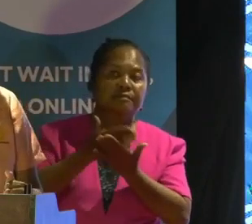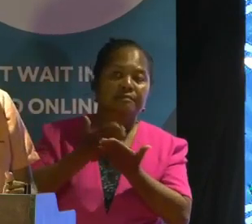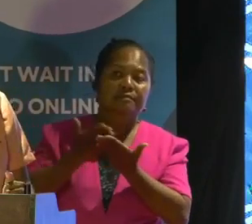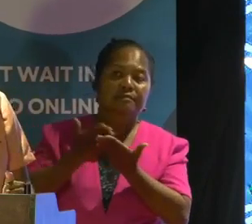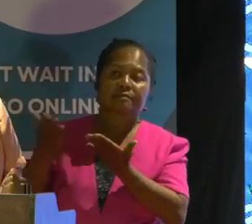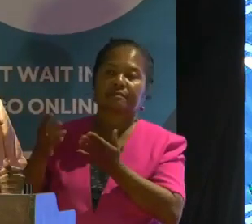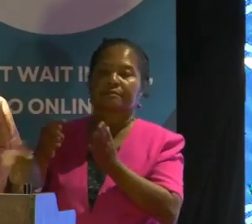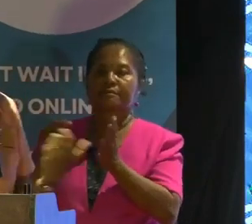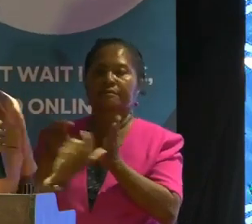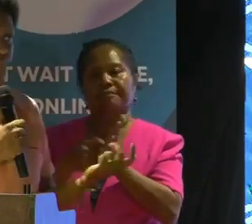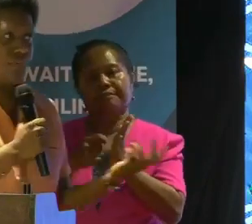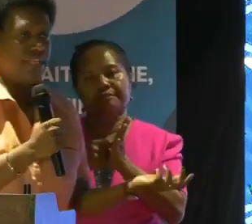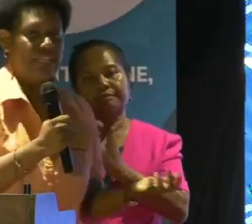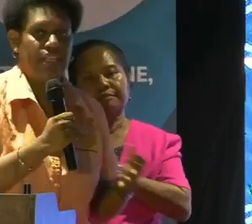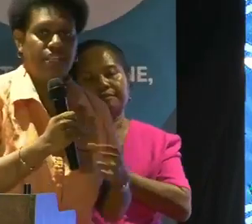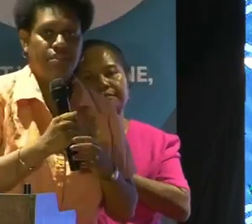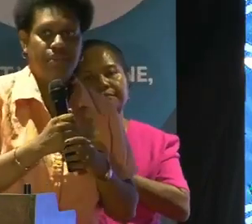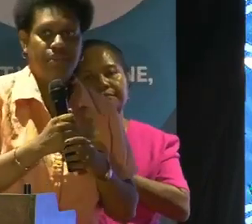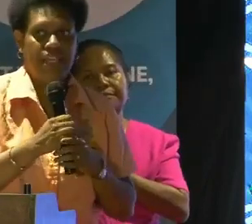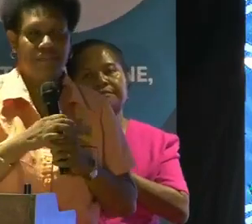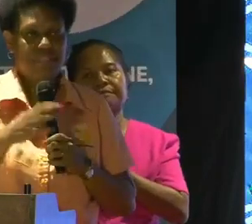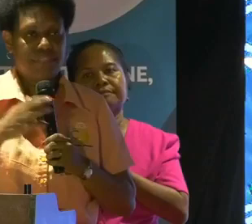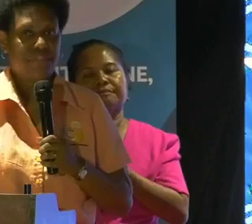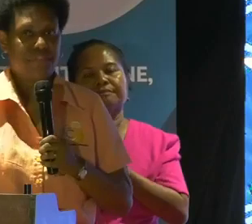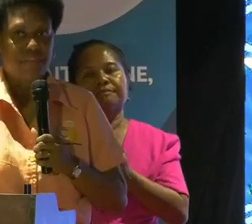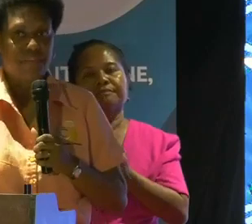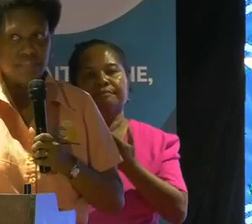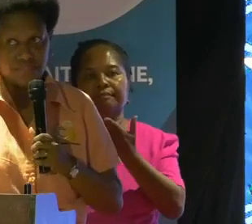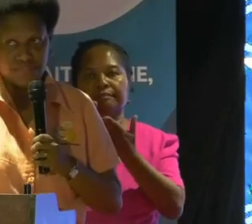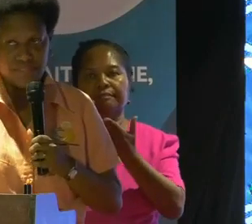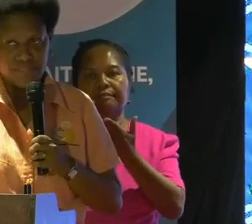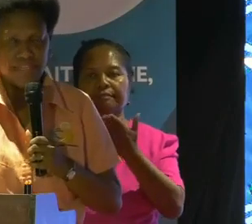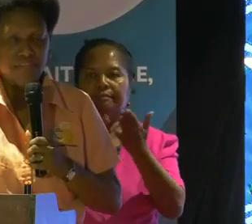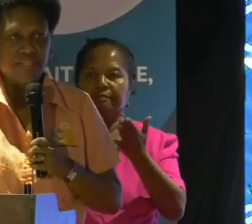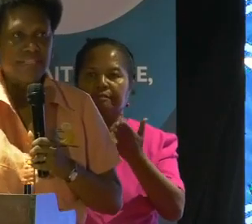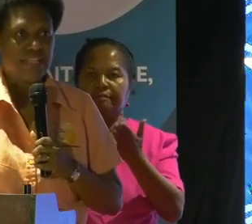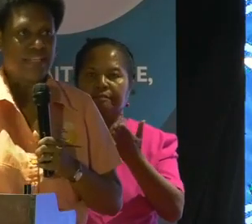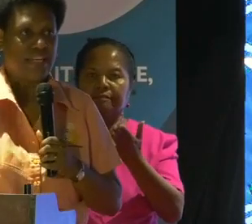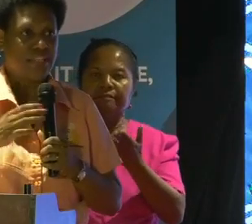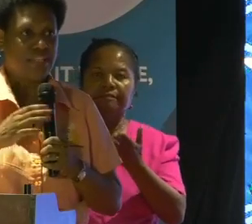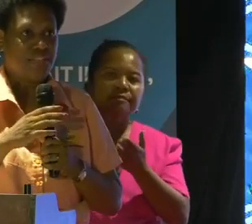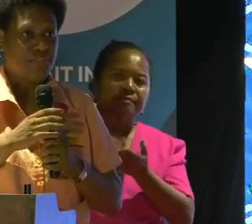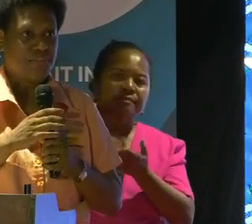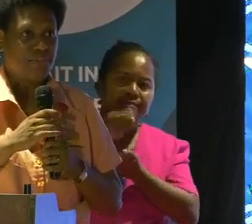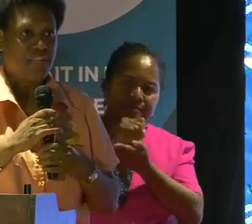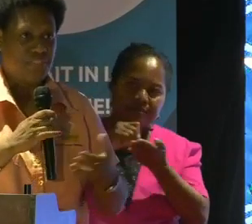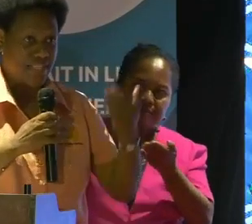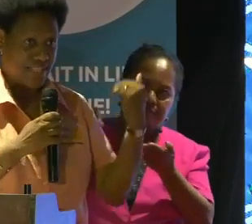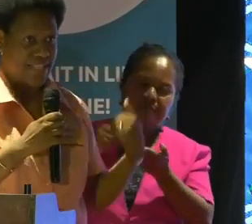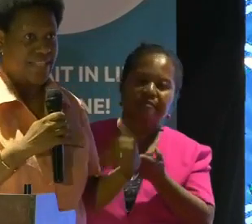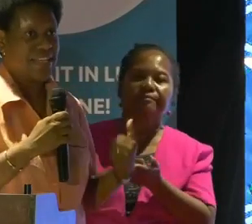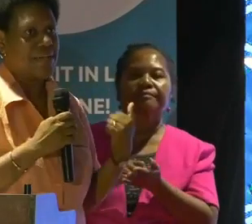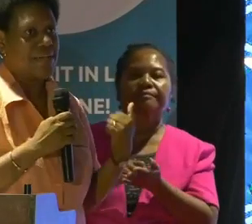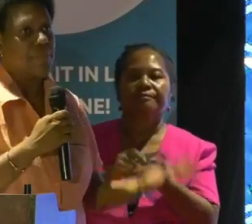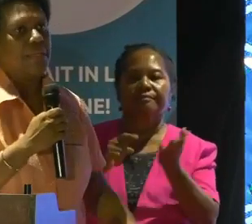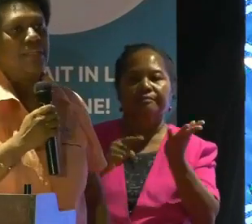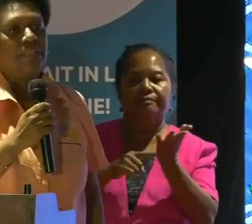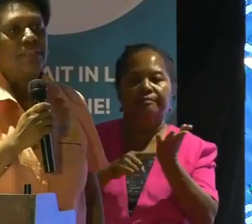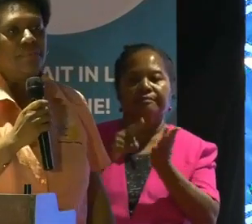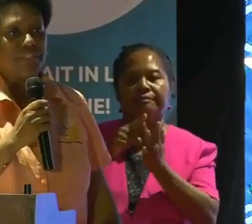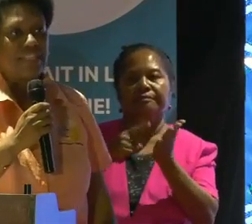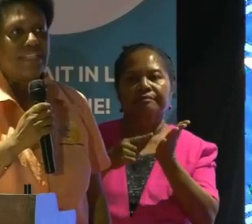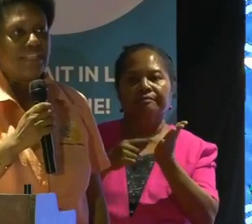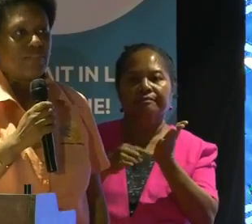Financial literacy, and on tomorrow, that day too, we'll have some of our stakeholders that are outside to actually come up